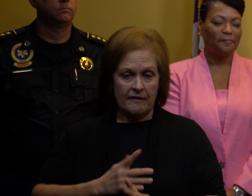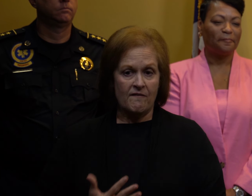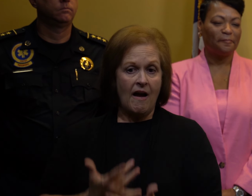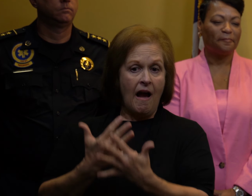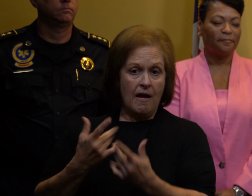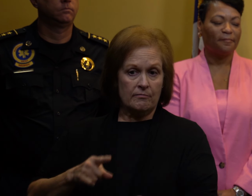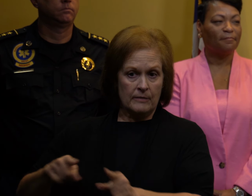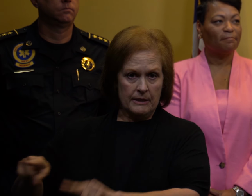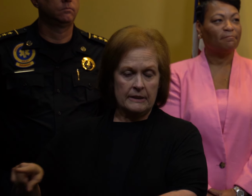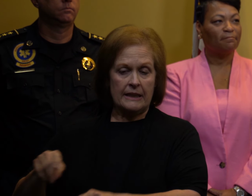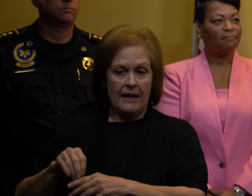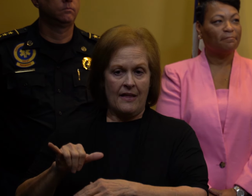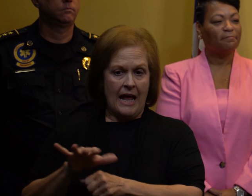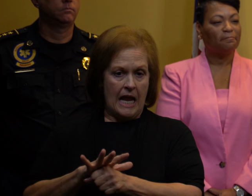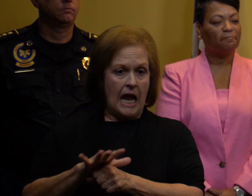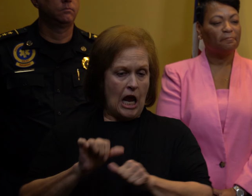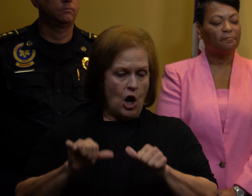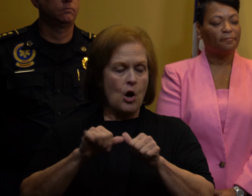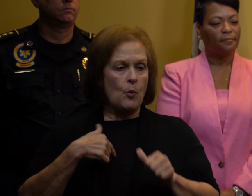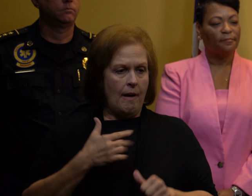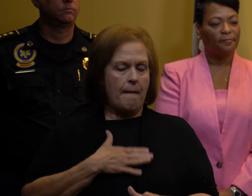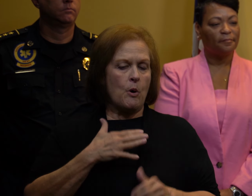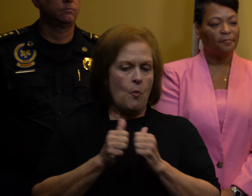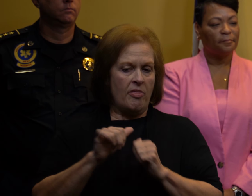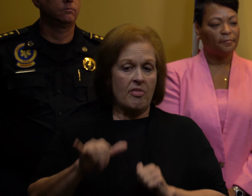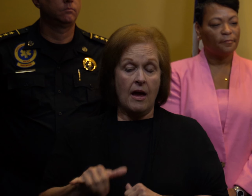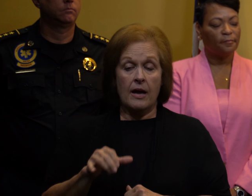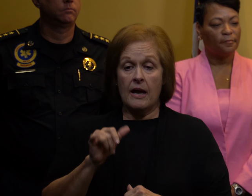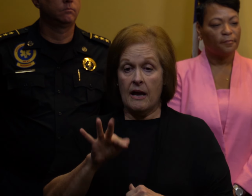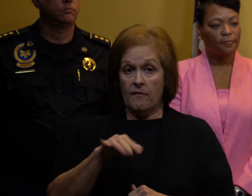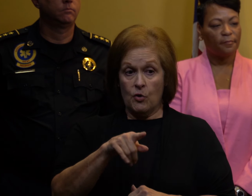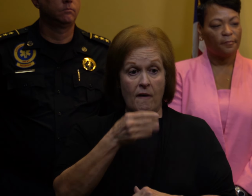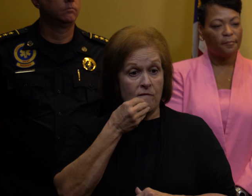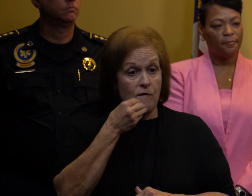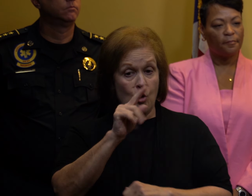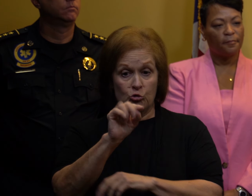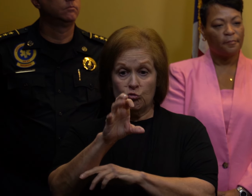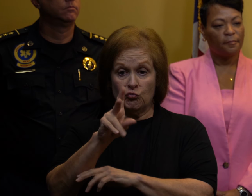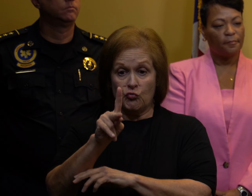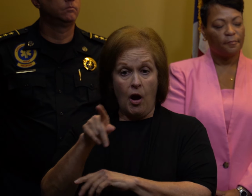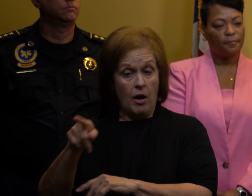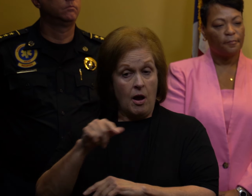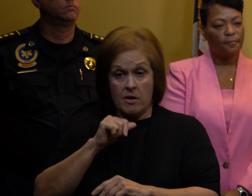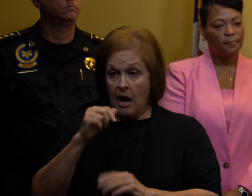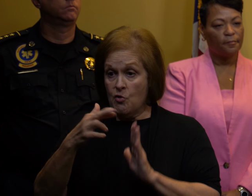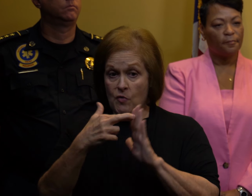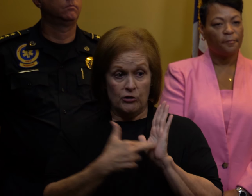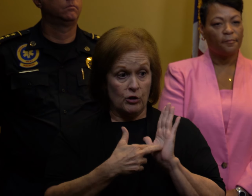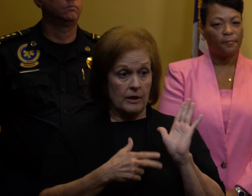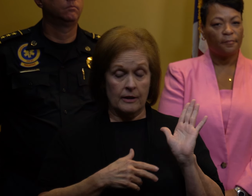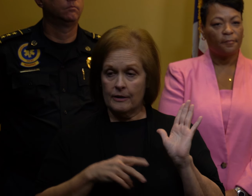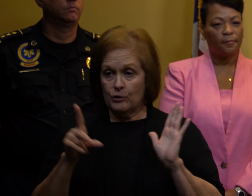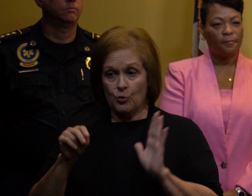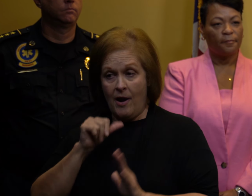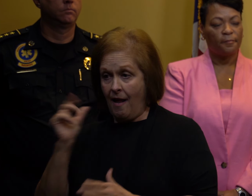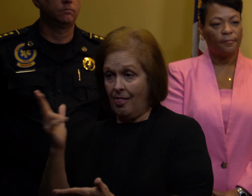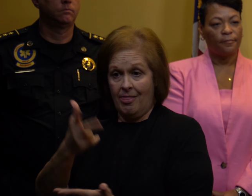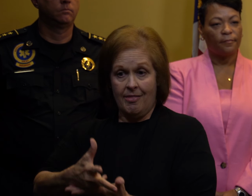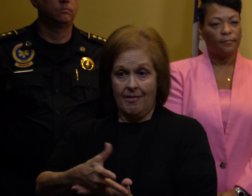job in enforcement in that area, and we're very happy with them. So if your food truck is not registered, you're not bringing it in the hospitality